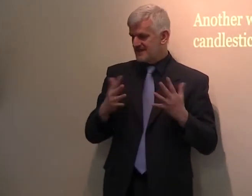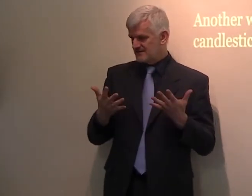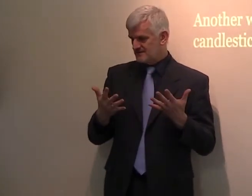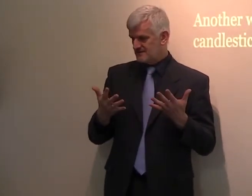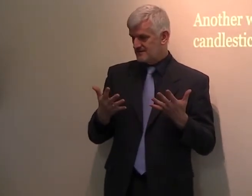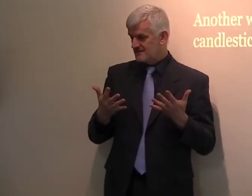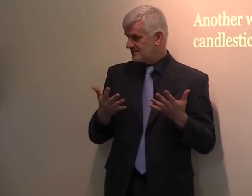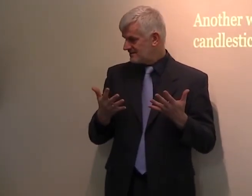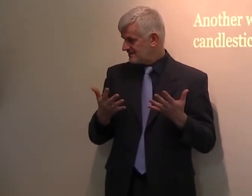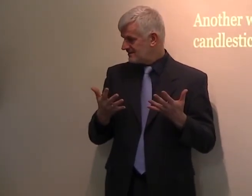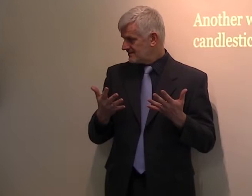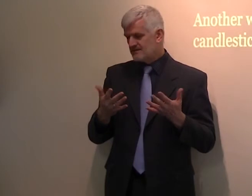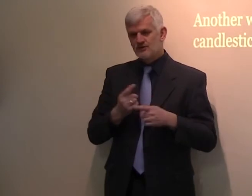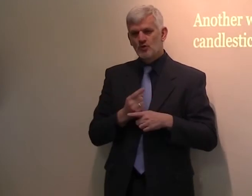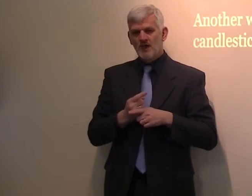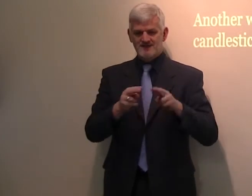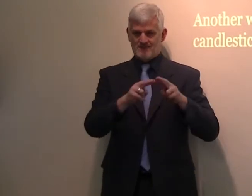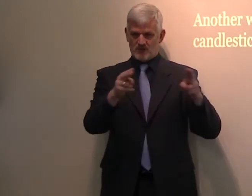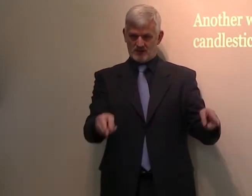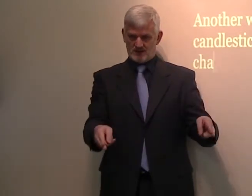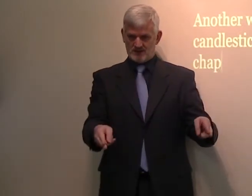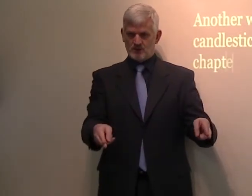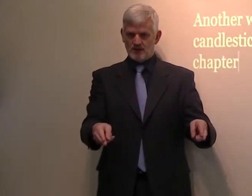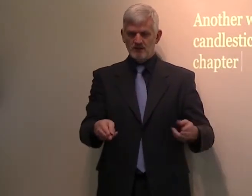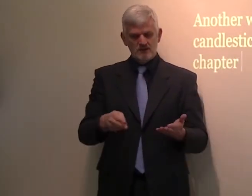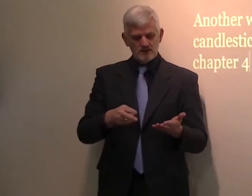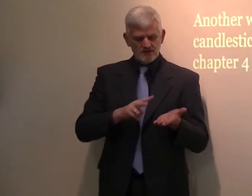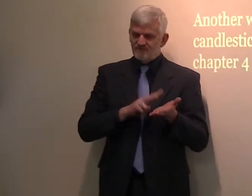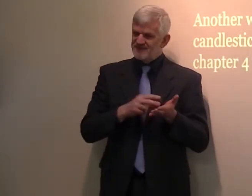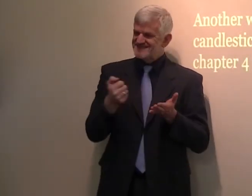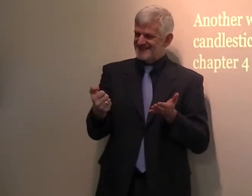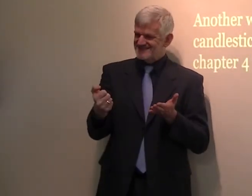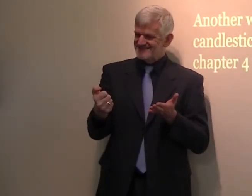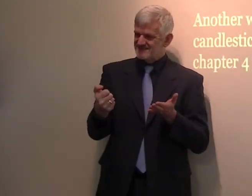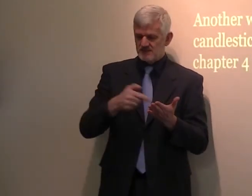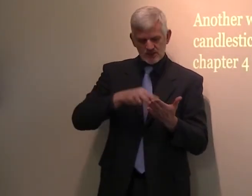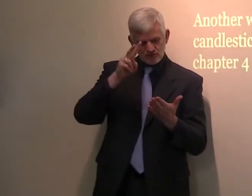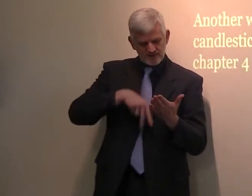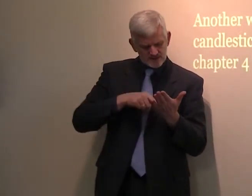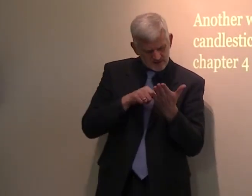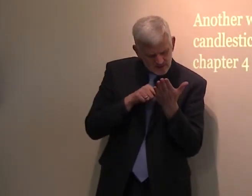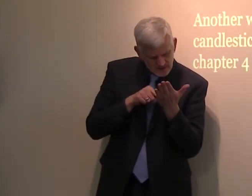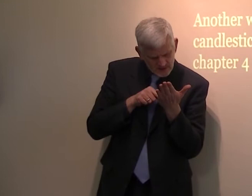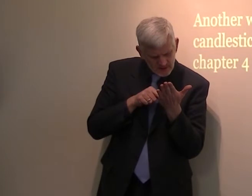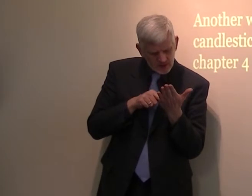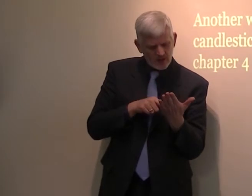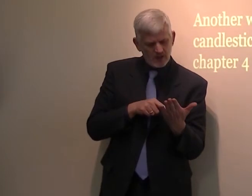chapter 4. But as you read Zechariah chapter 4, verse 6, it is very clear that it is not by might, it